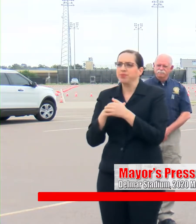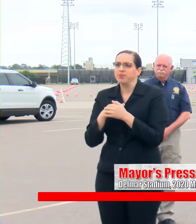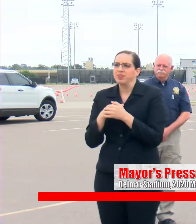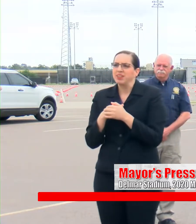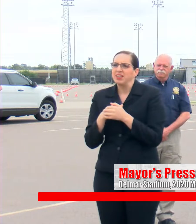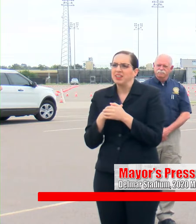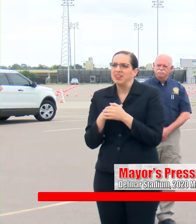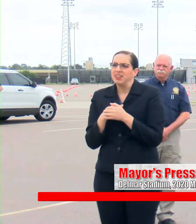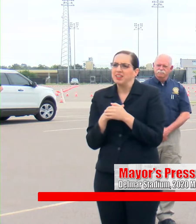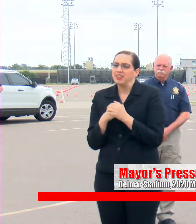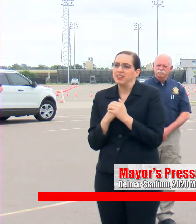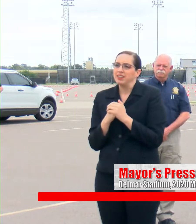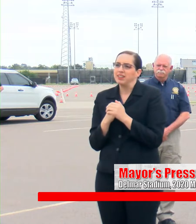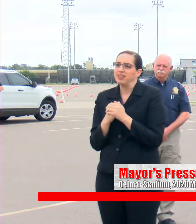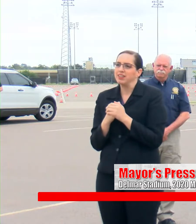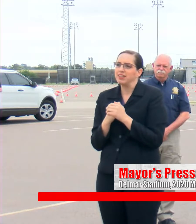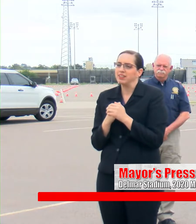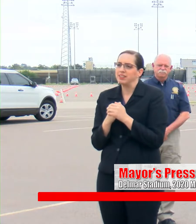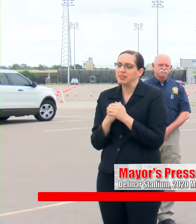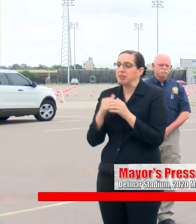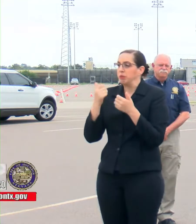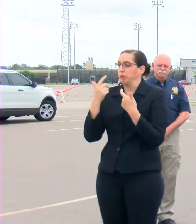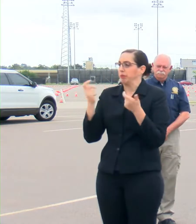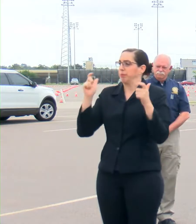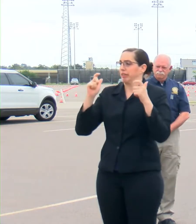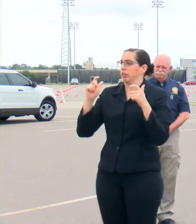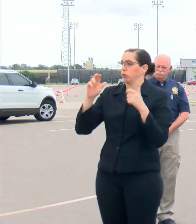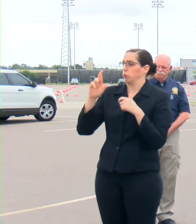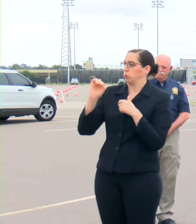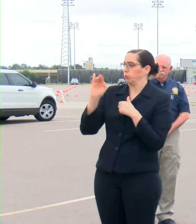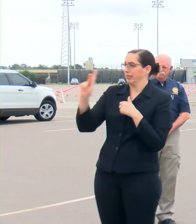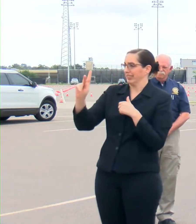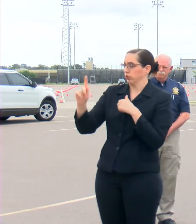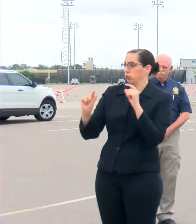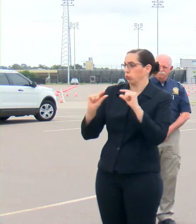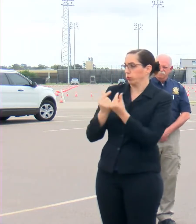The major risk groups, which are those in